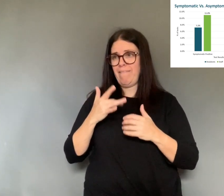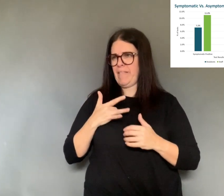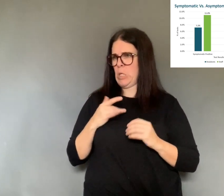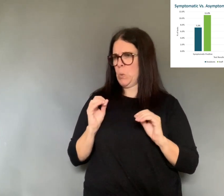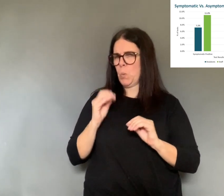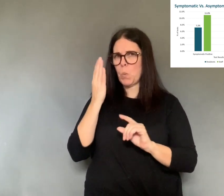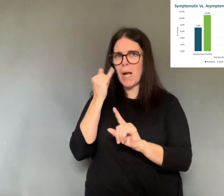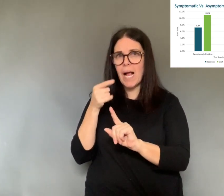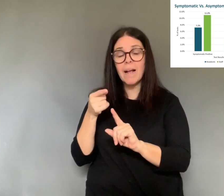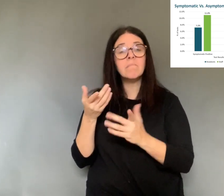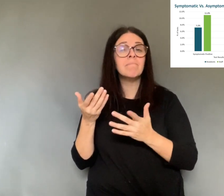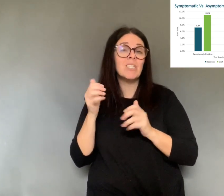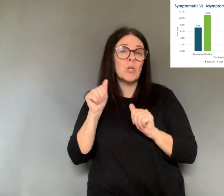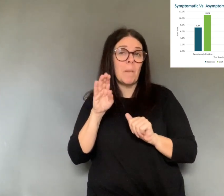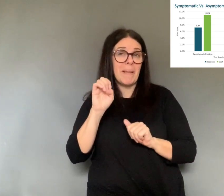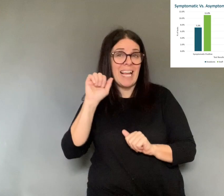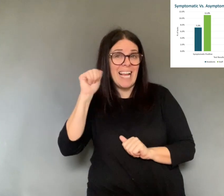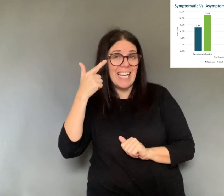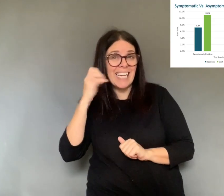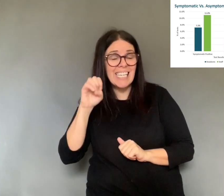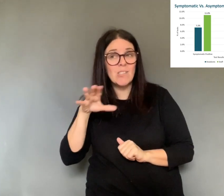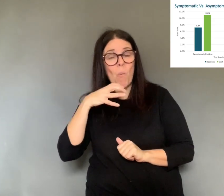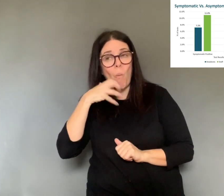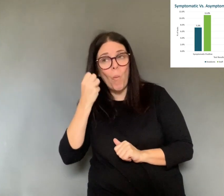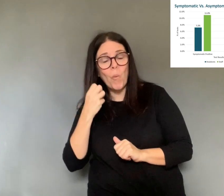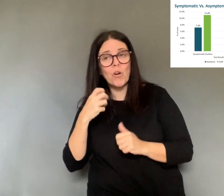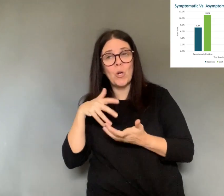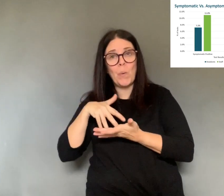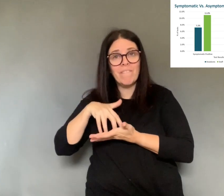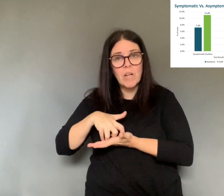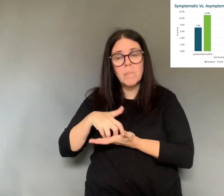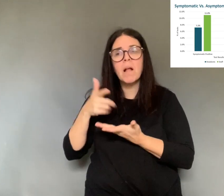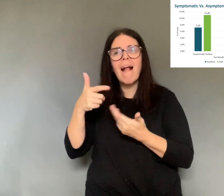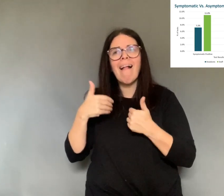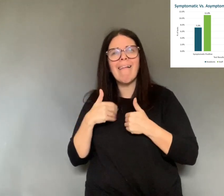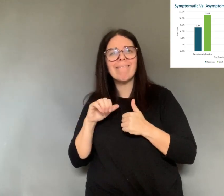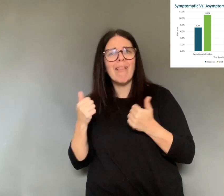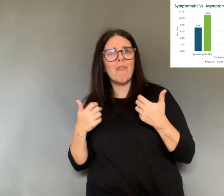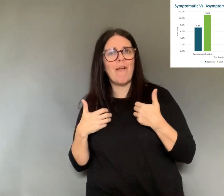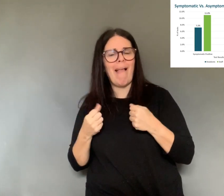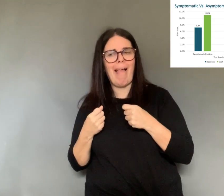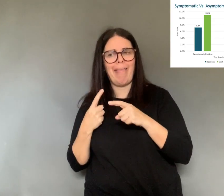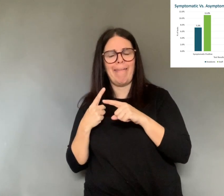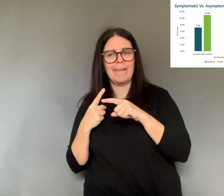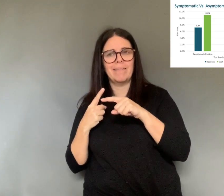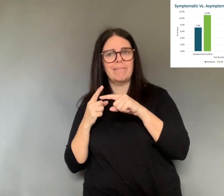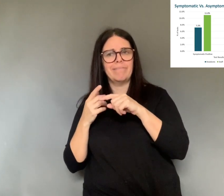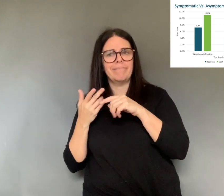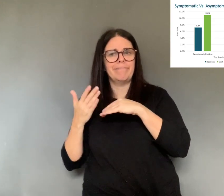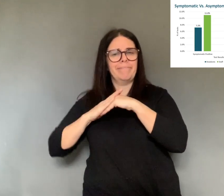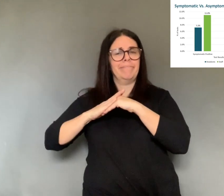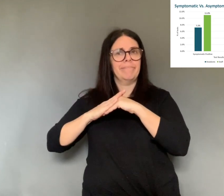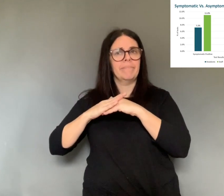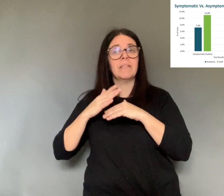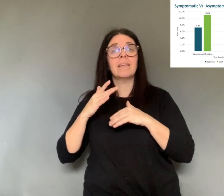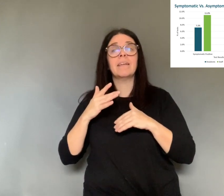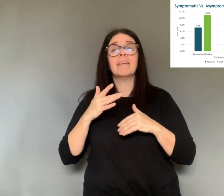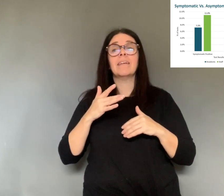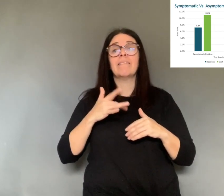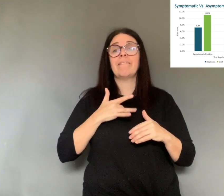not exhibit overt symptom, and some of them may already have some of these mild conditions that can mask the symptom of